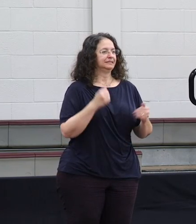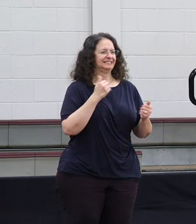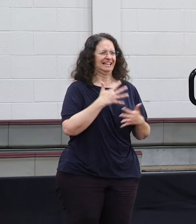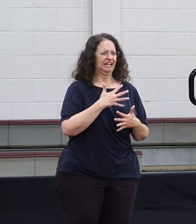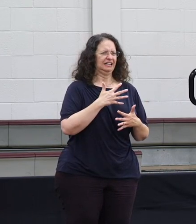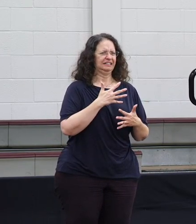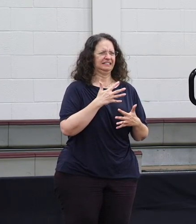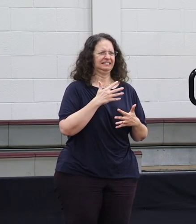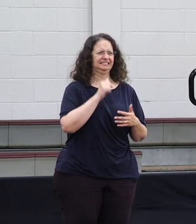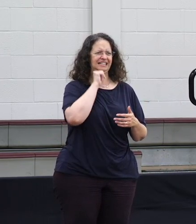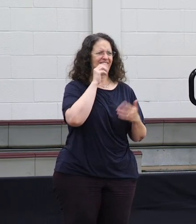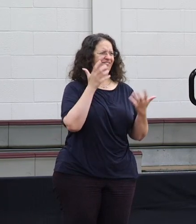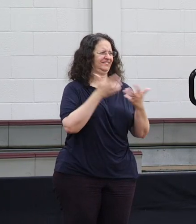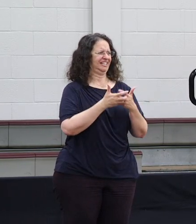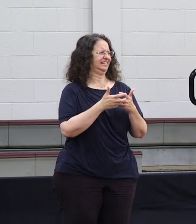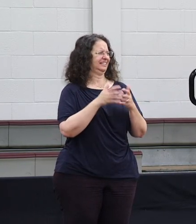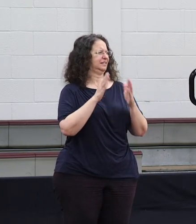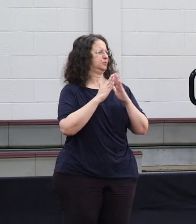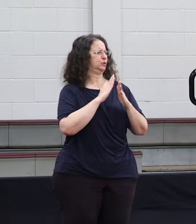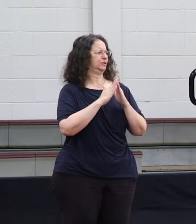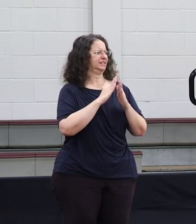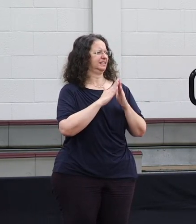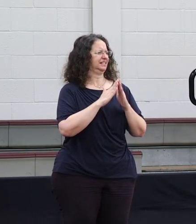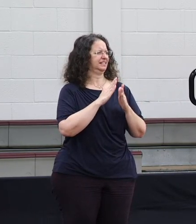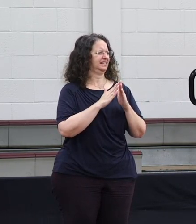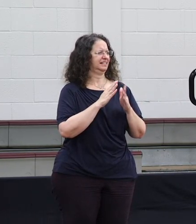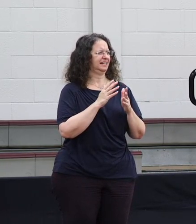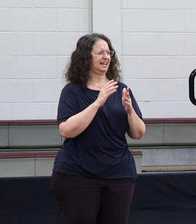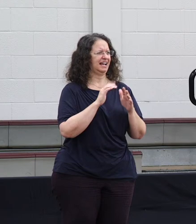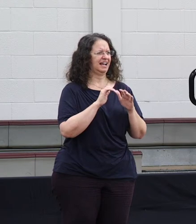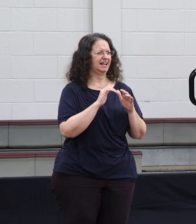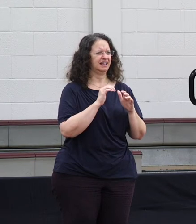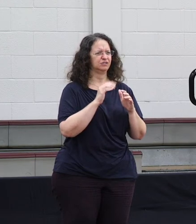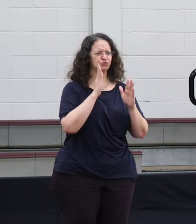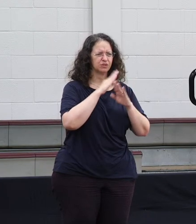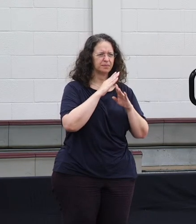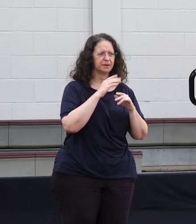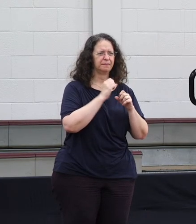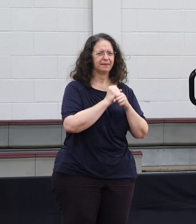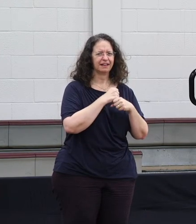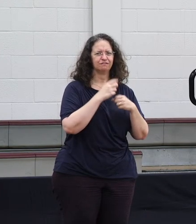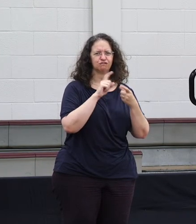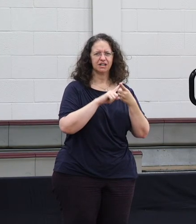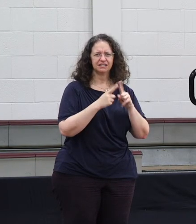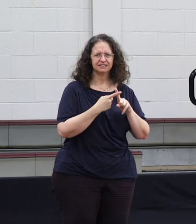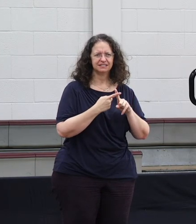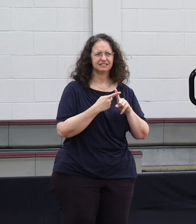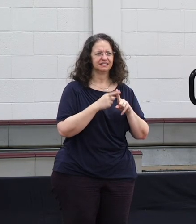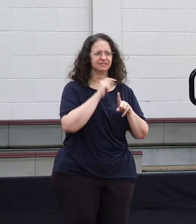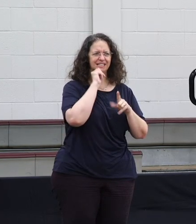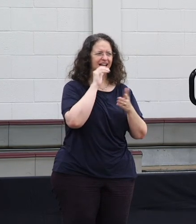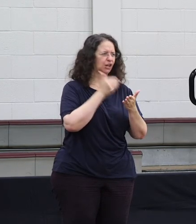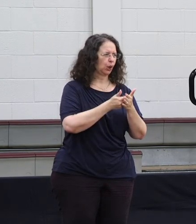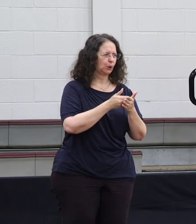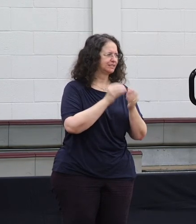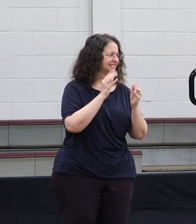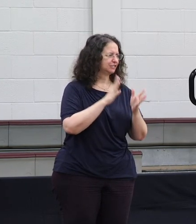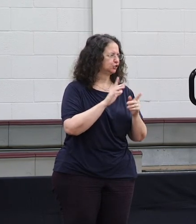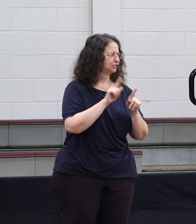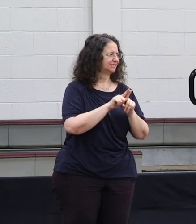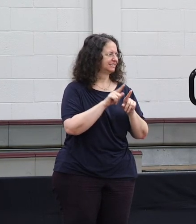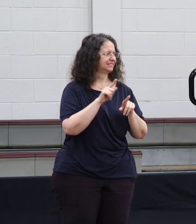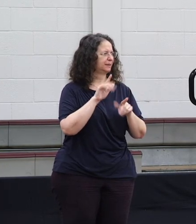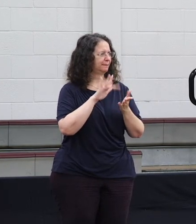fit into this new community, that I would have trouble making new friends, that I wouldn't be as close with my teachers as I was in middle